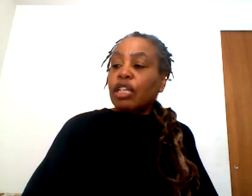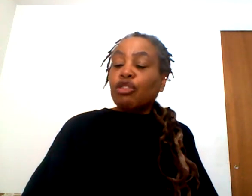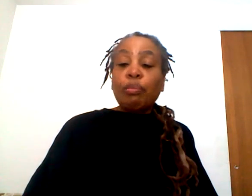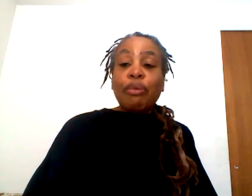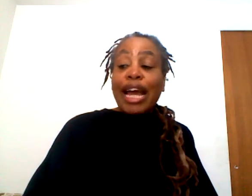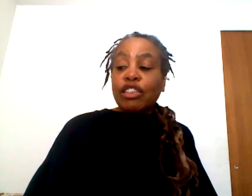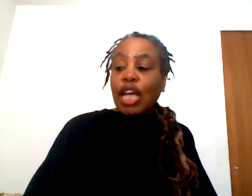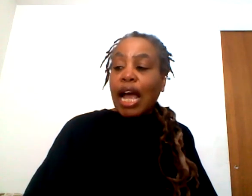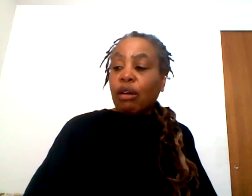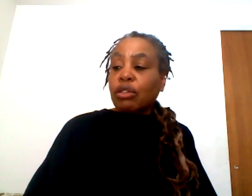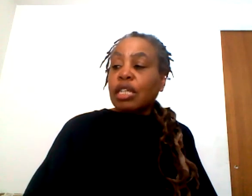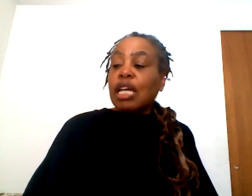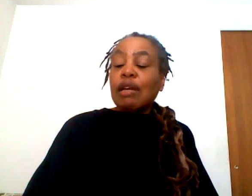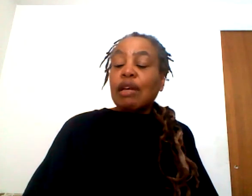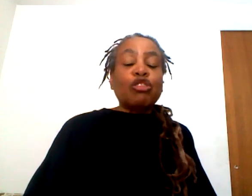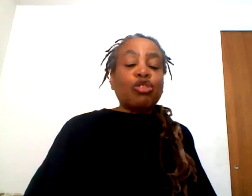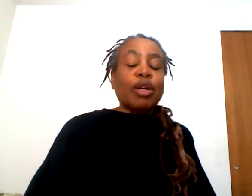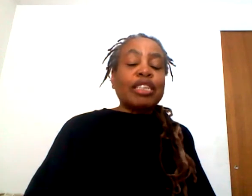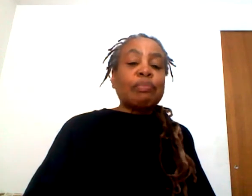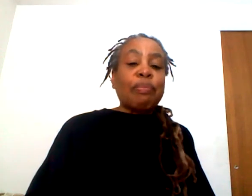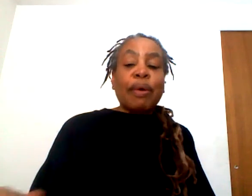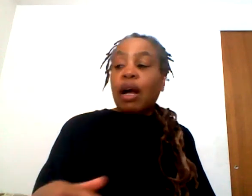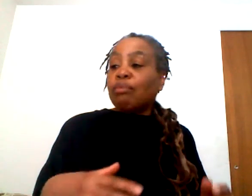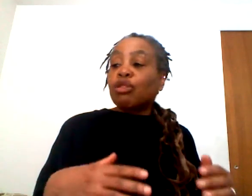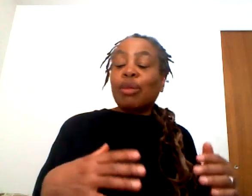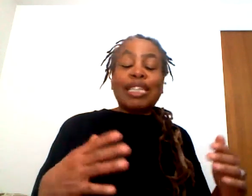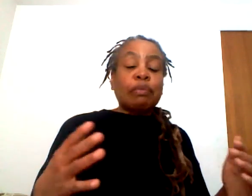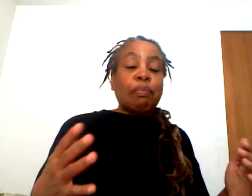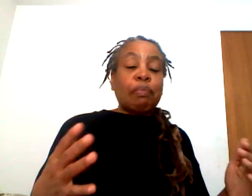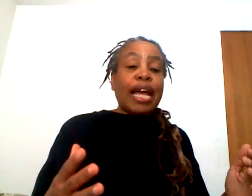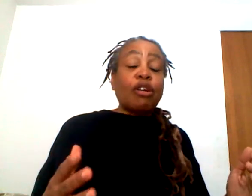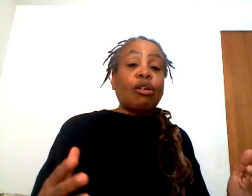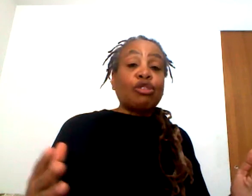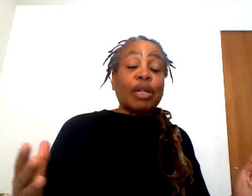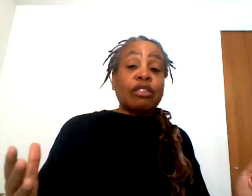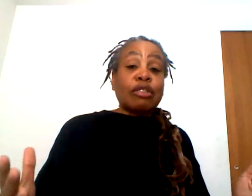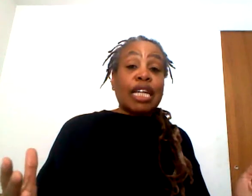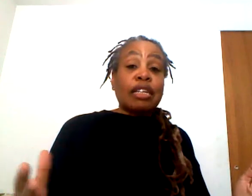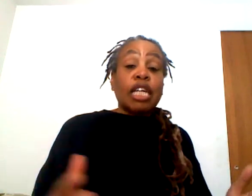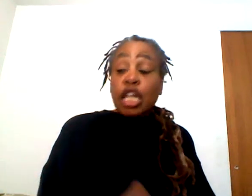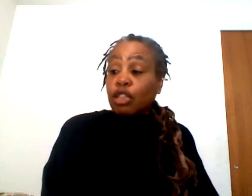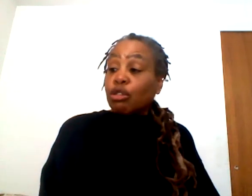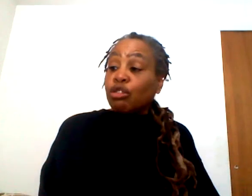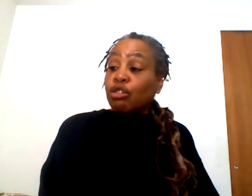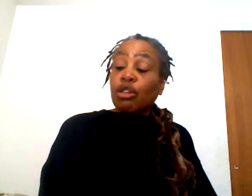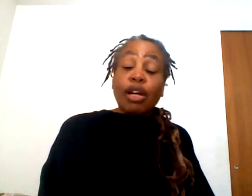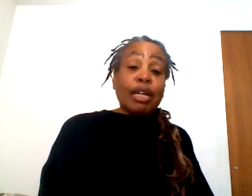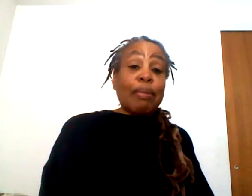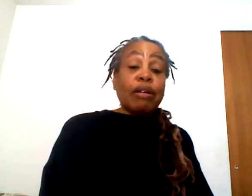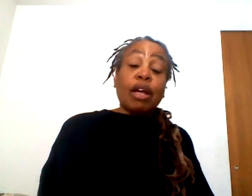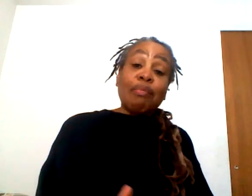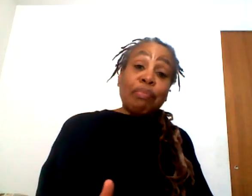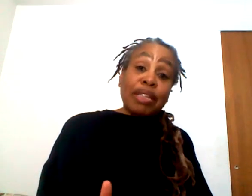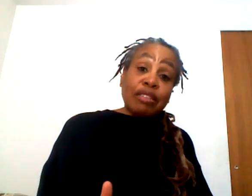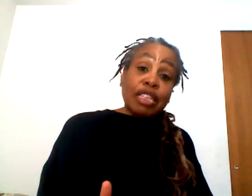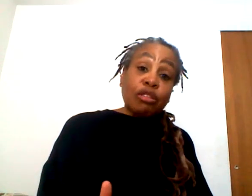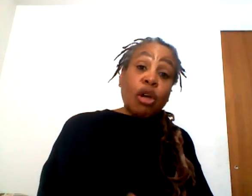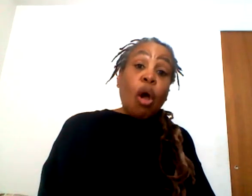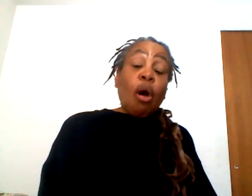To branch out means to expand or to extend. Usually you're talking about a business or